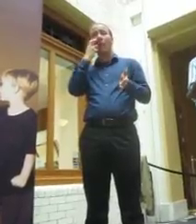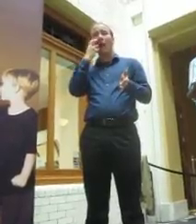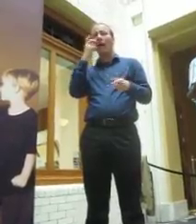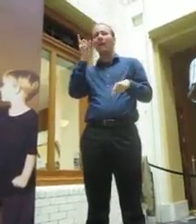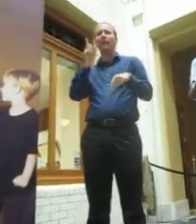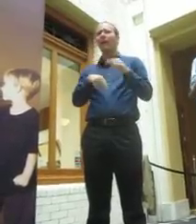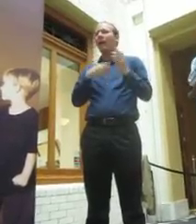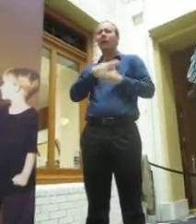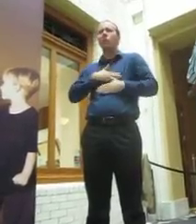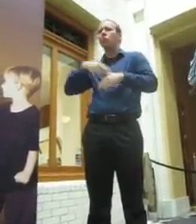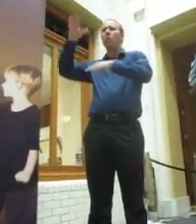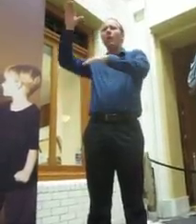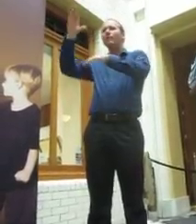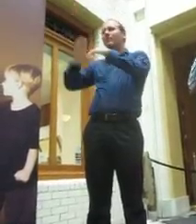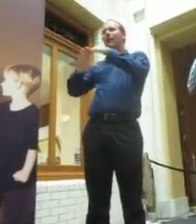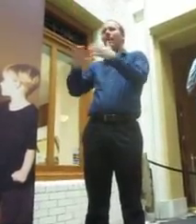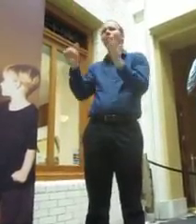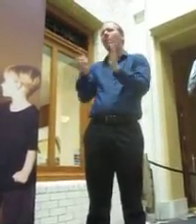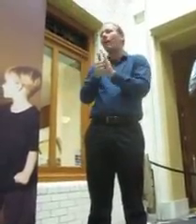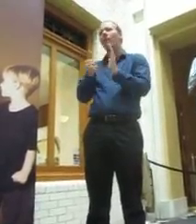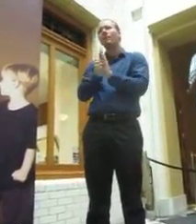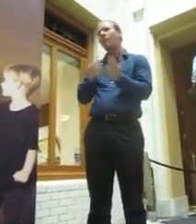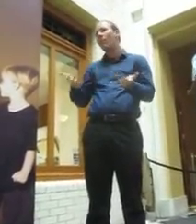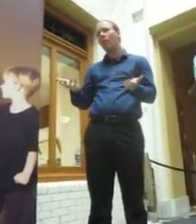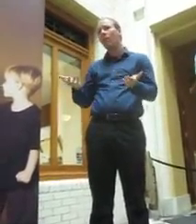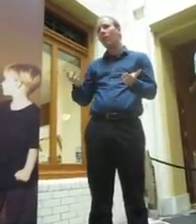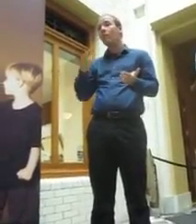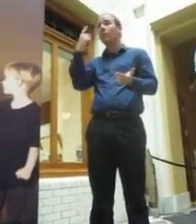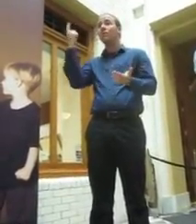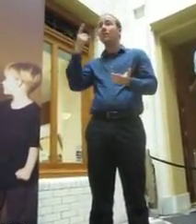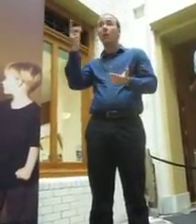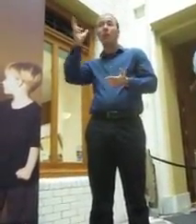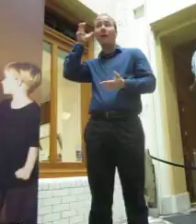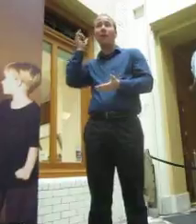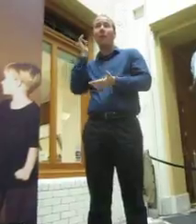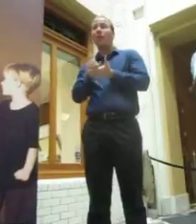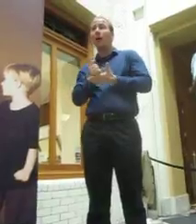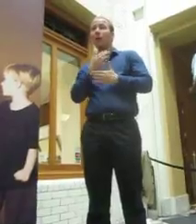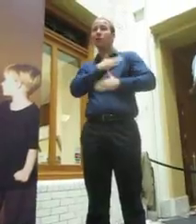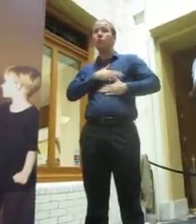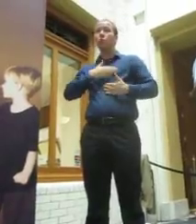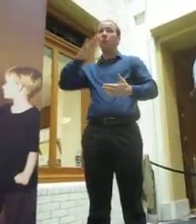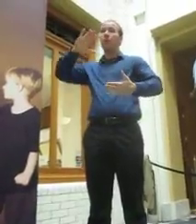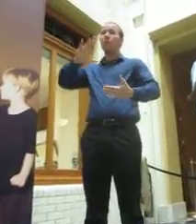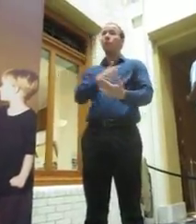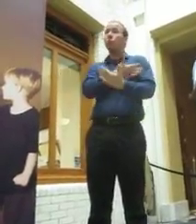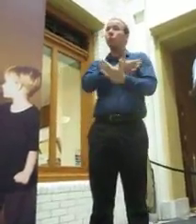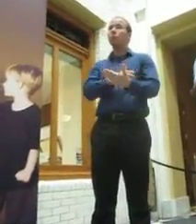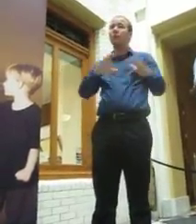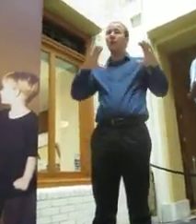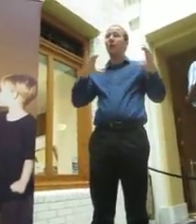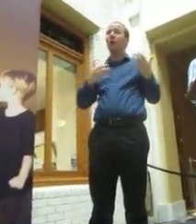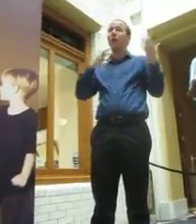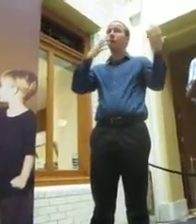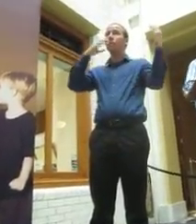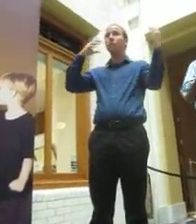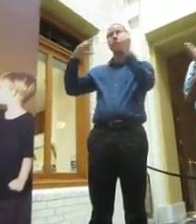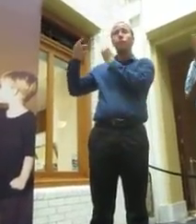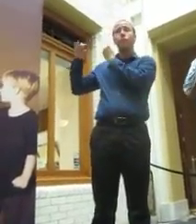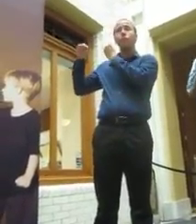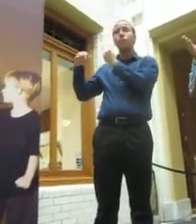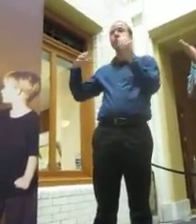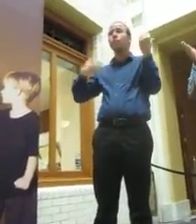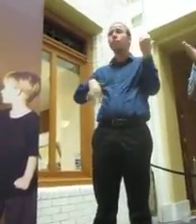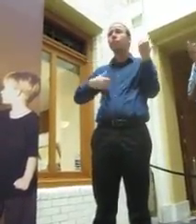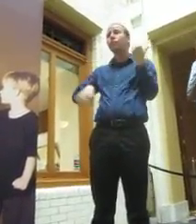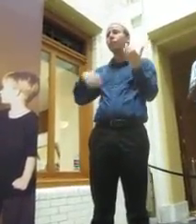sunset? How can a person with a hearing impairment ever really enjoy a symphony? I just wanted to take that guy out for a drink